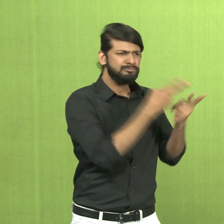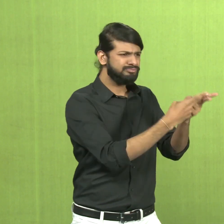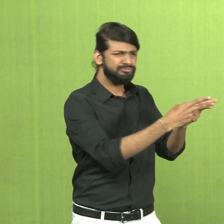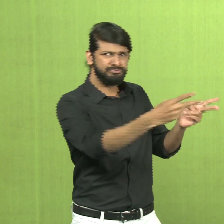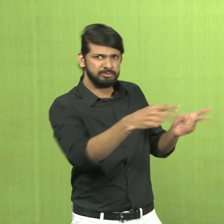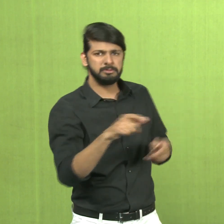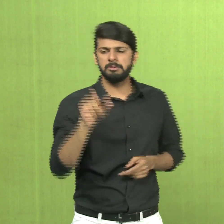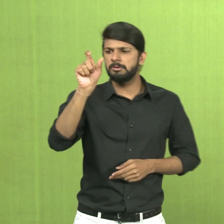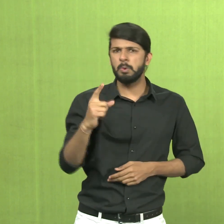had